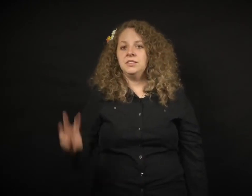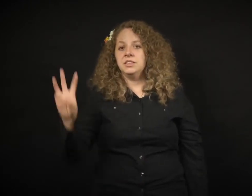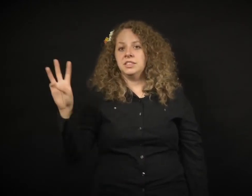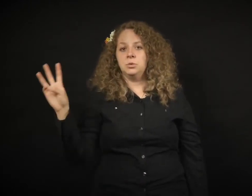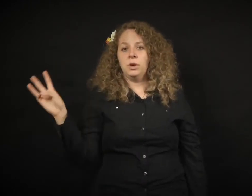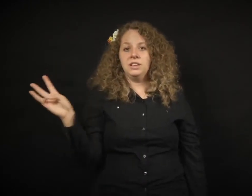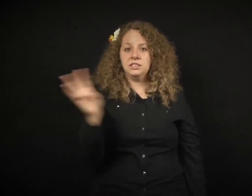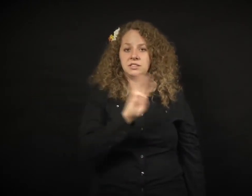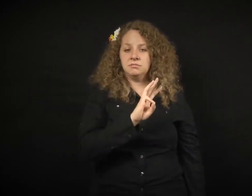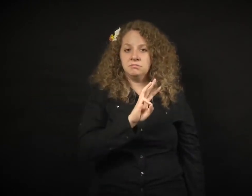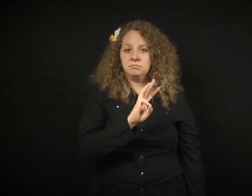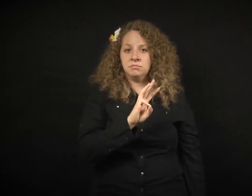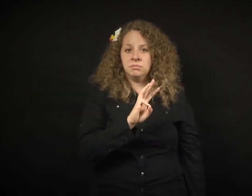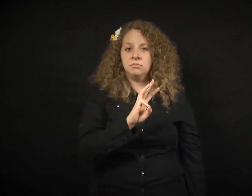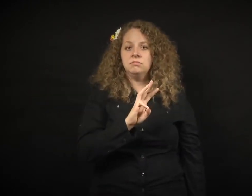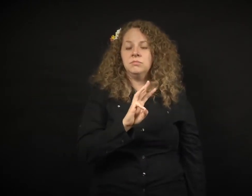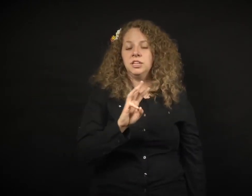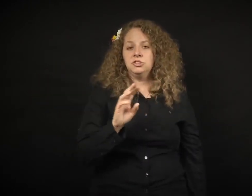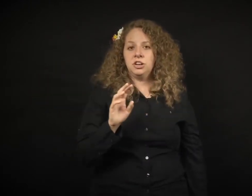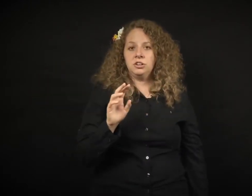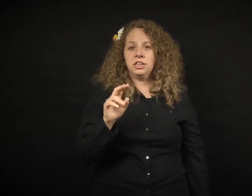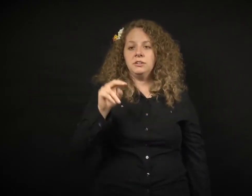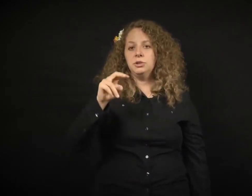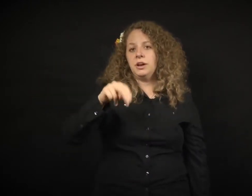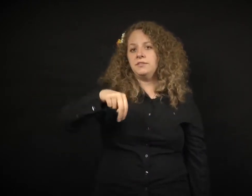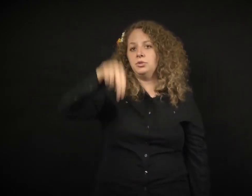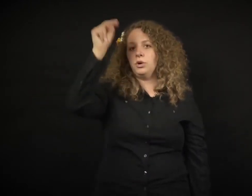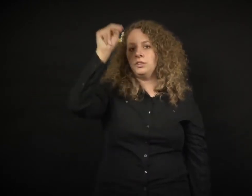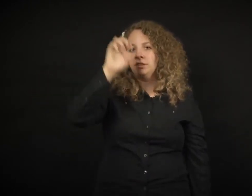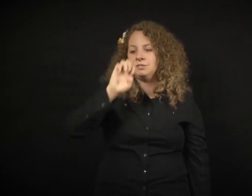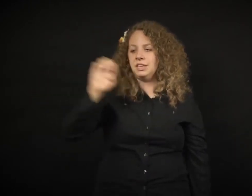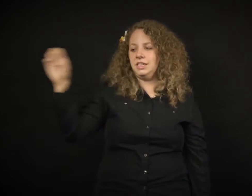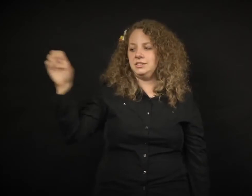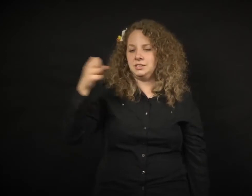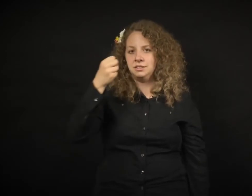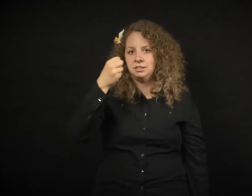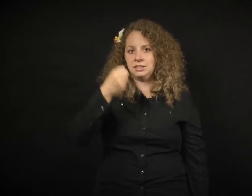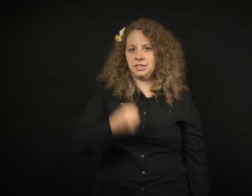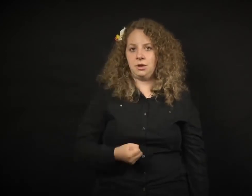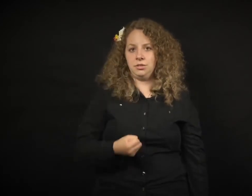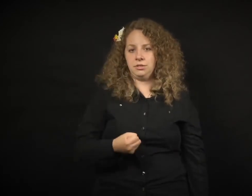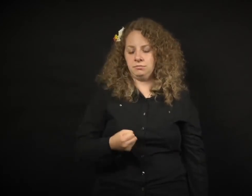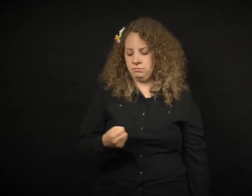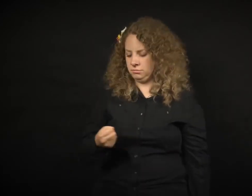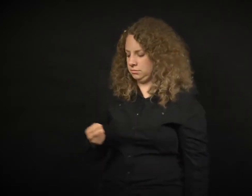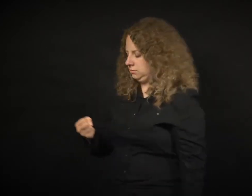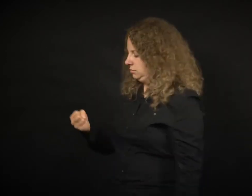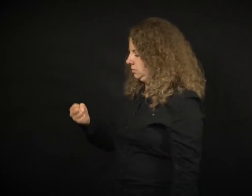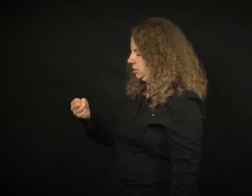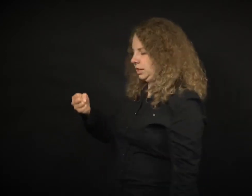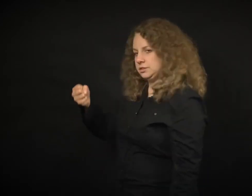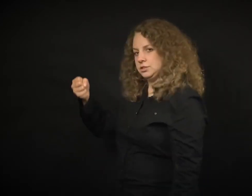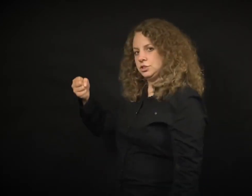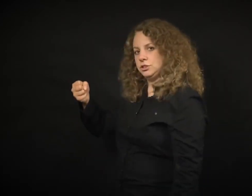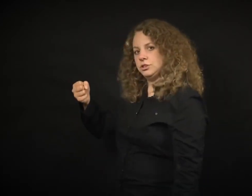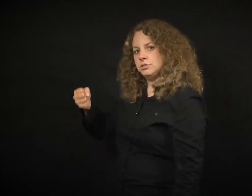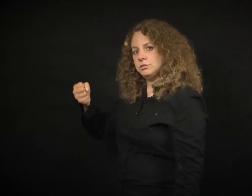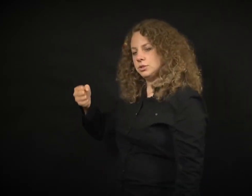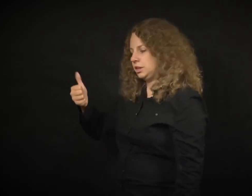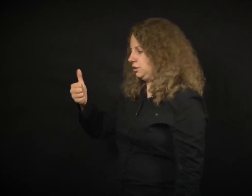The sign west. Yeah, generally you have north, east, south. The S is turned so that your